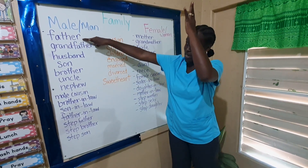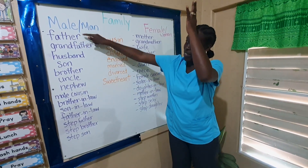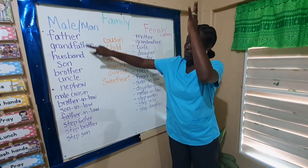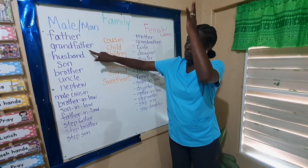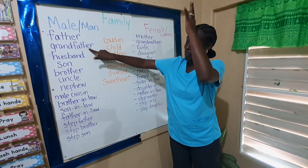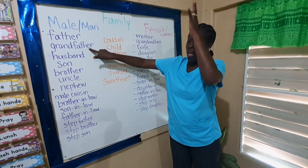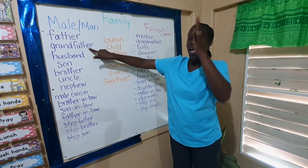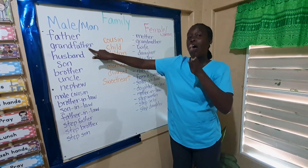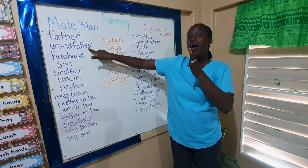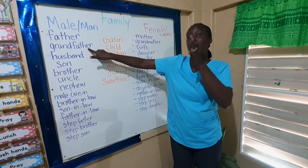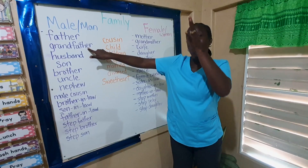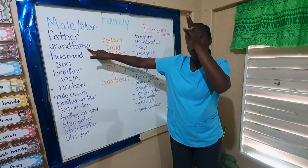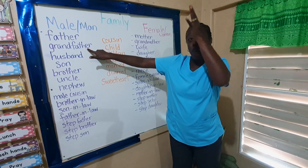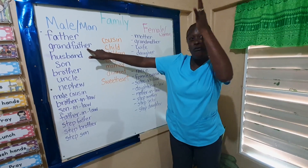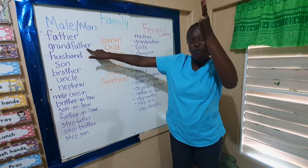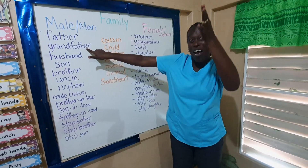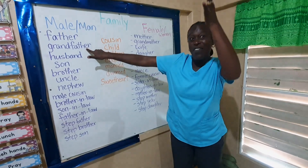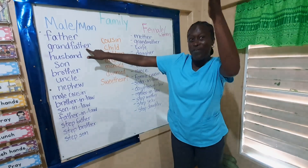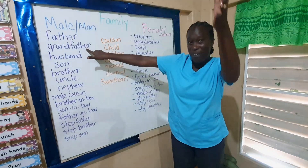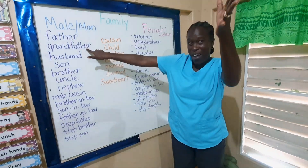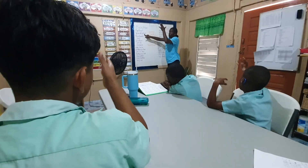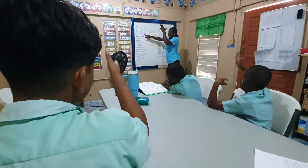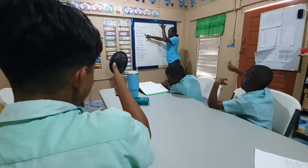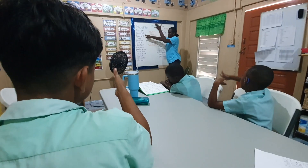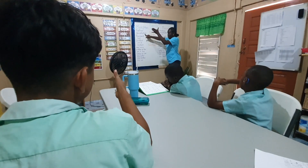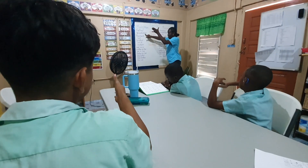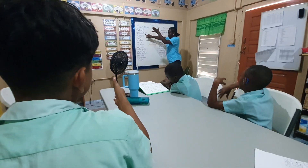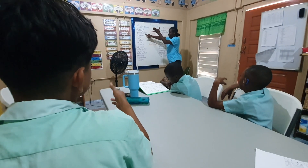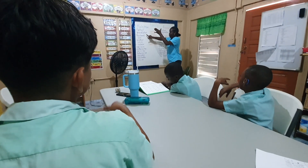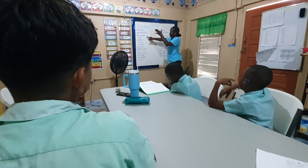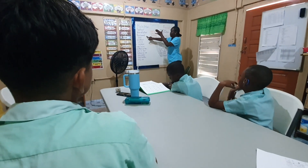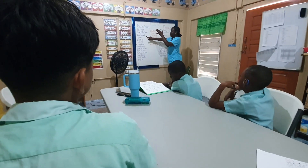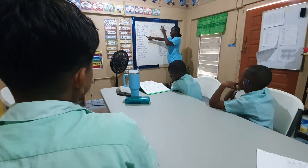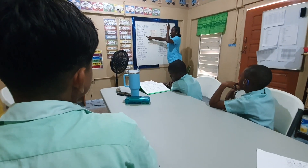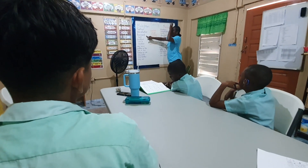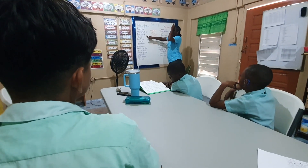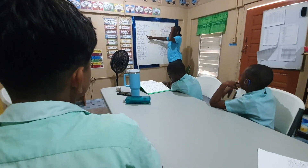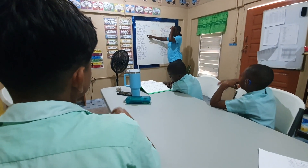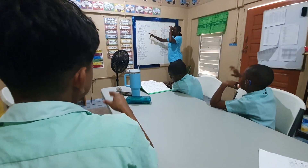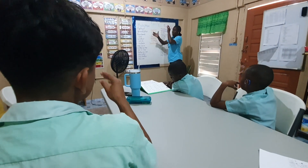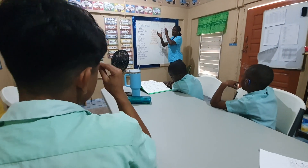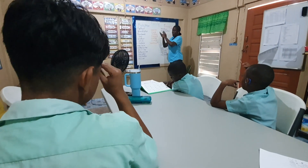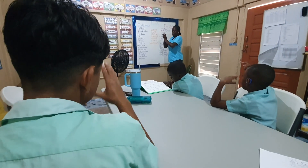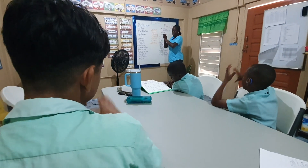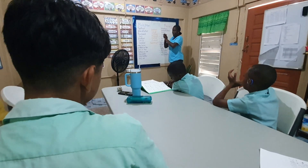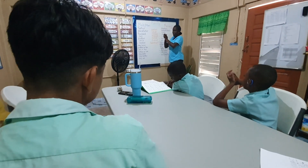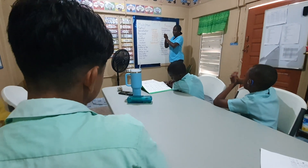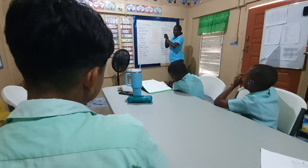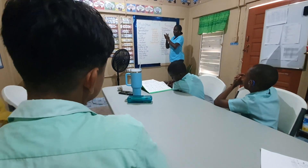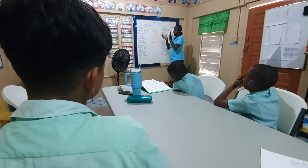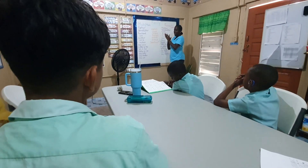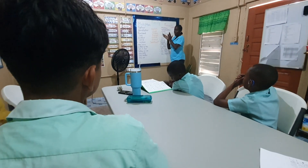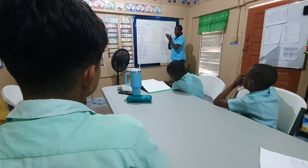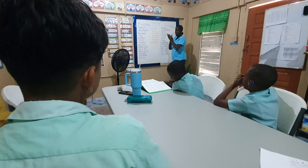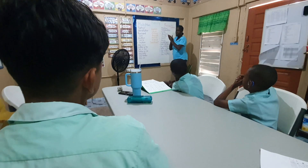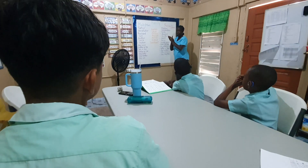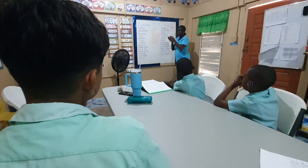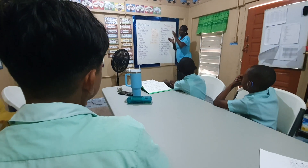students engaged can be quite a challenge. To capture their attention, she must get creative in the classroom. I have